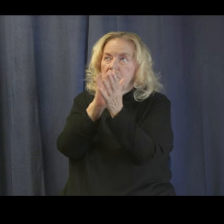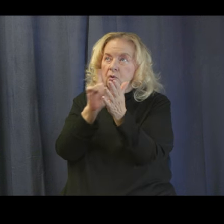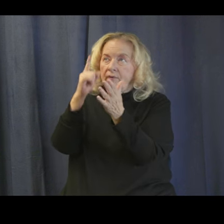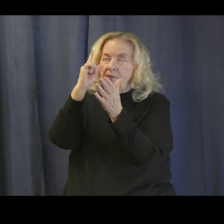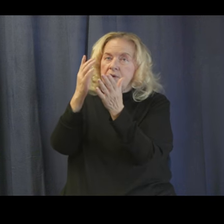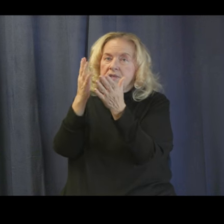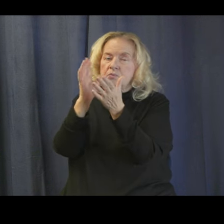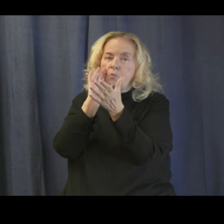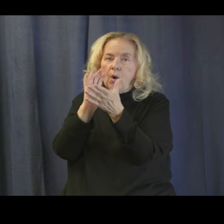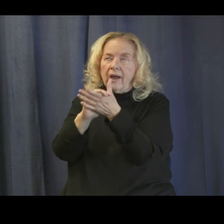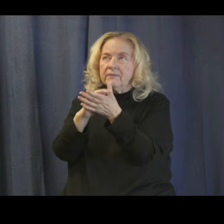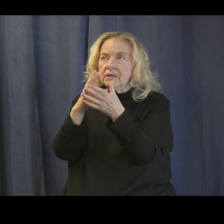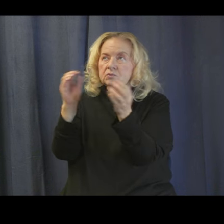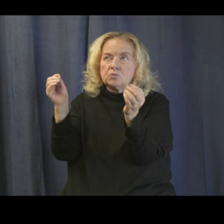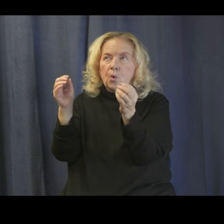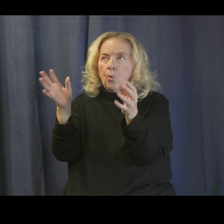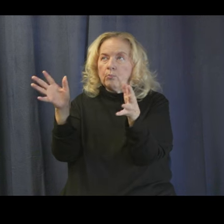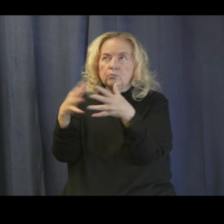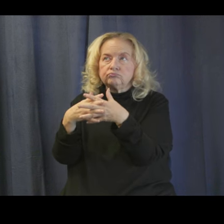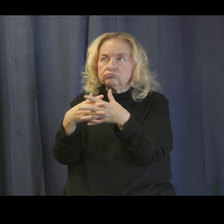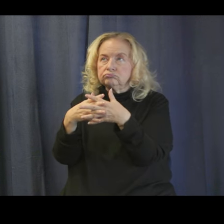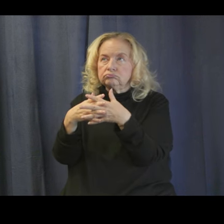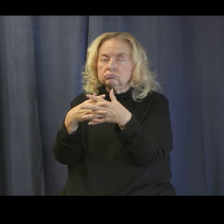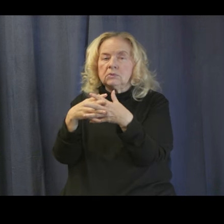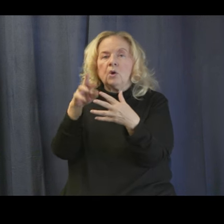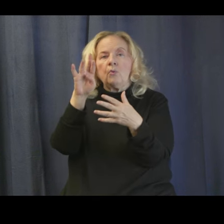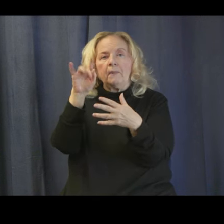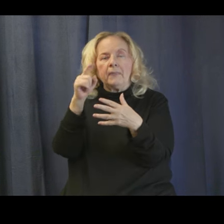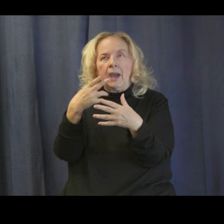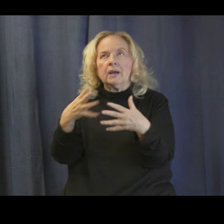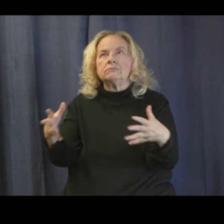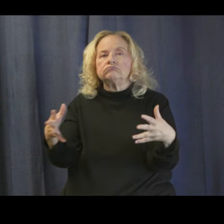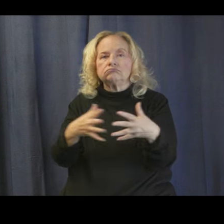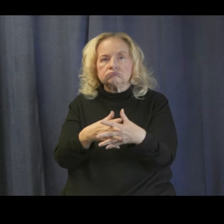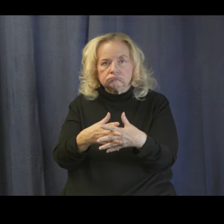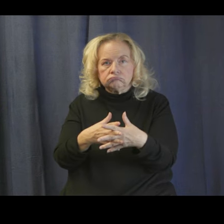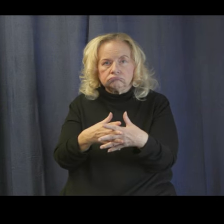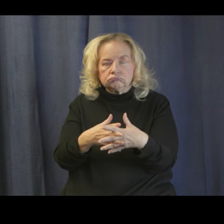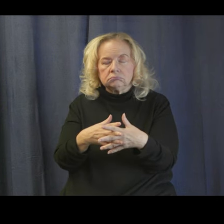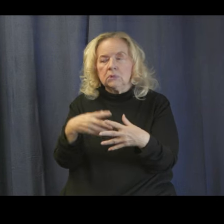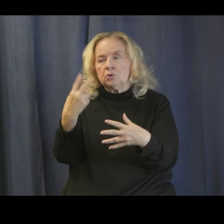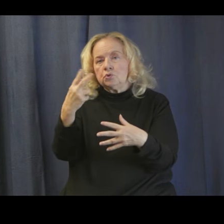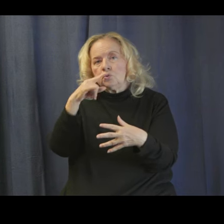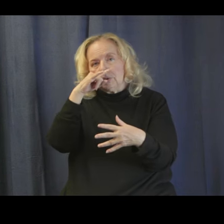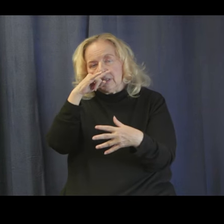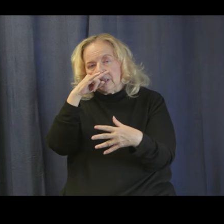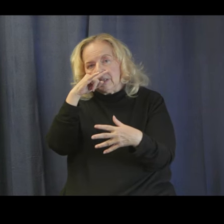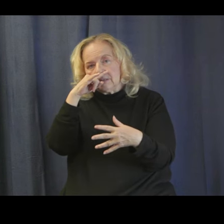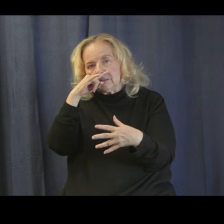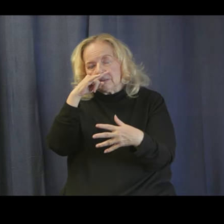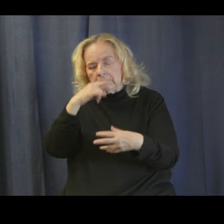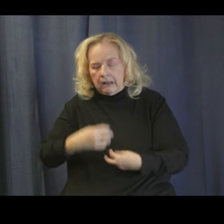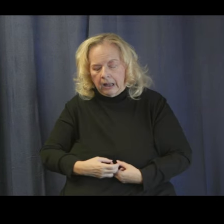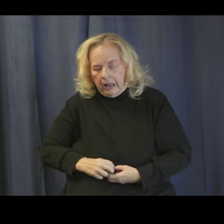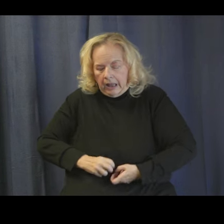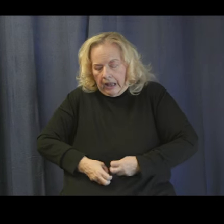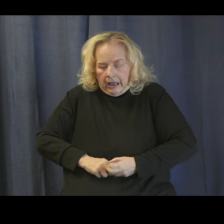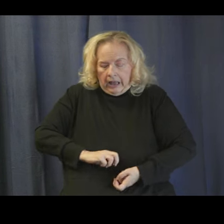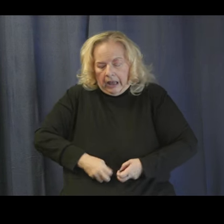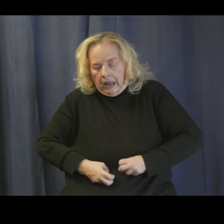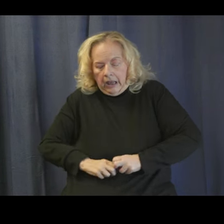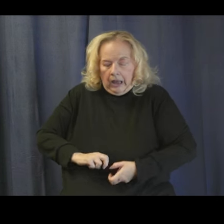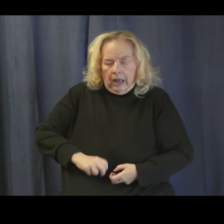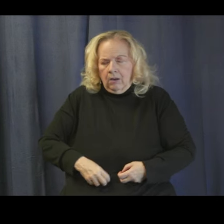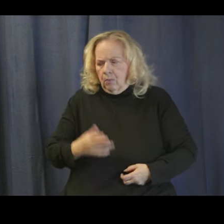his wife because she was barren, and Rebekah conceived, and here she has these two kids struggling within her, and